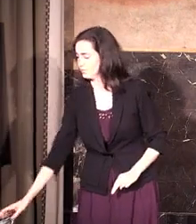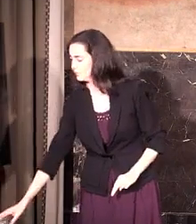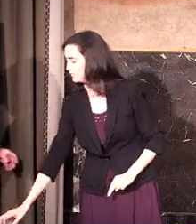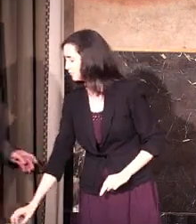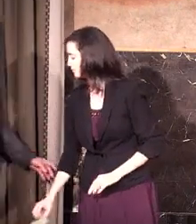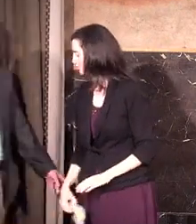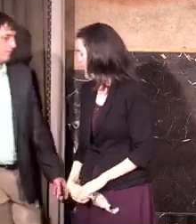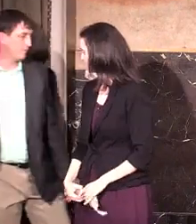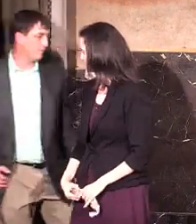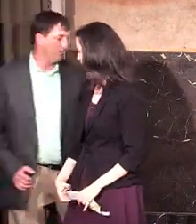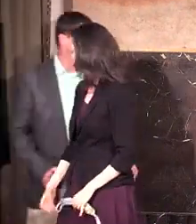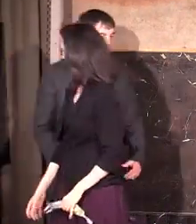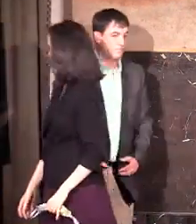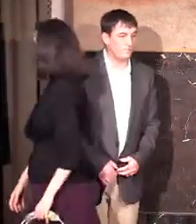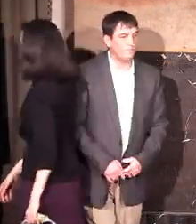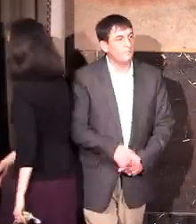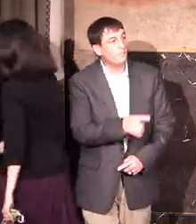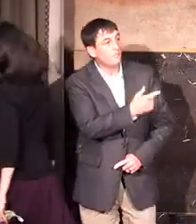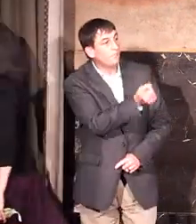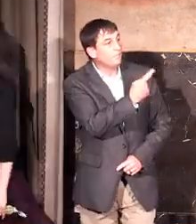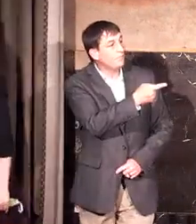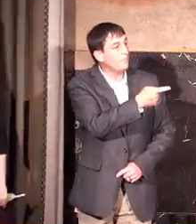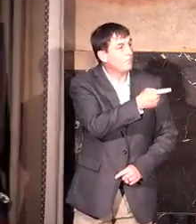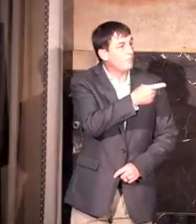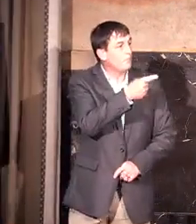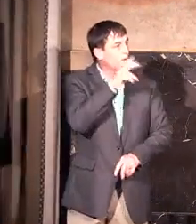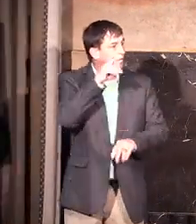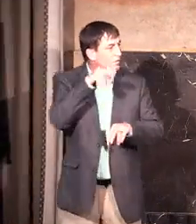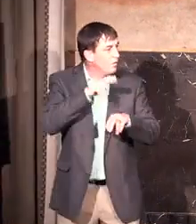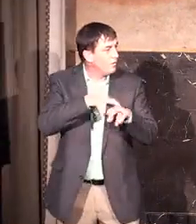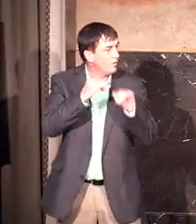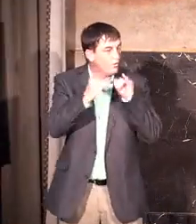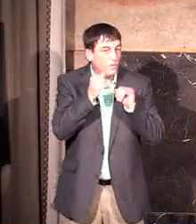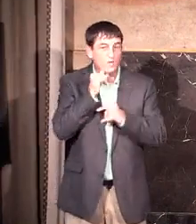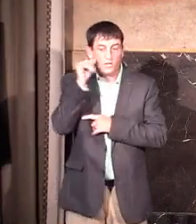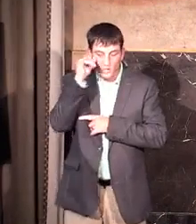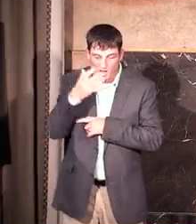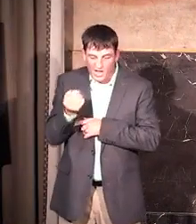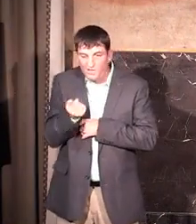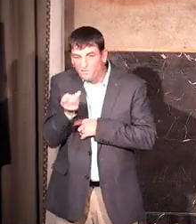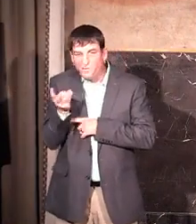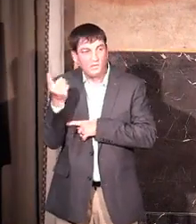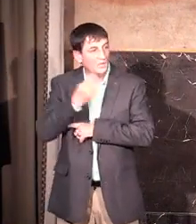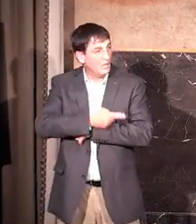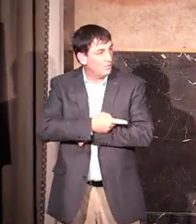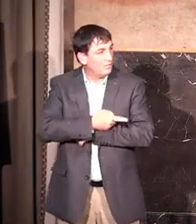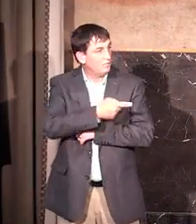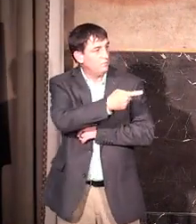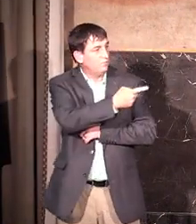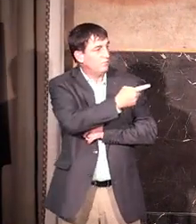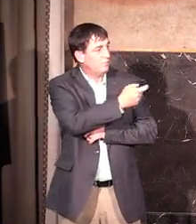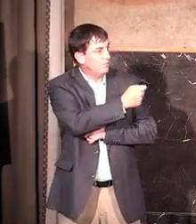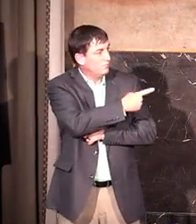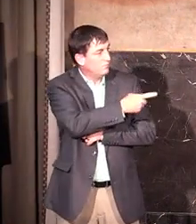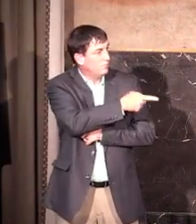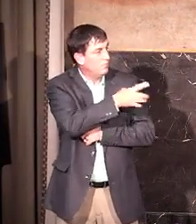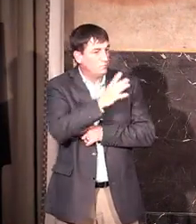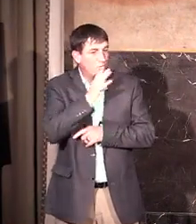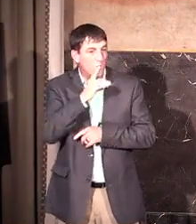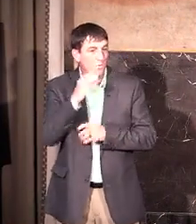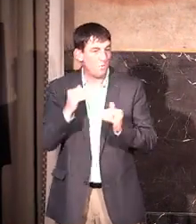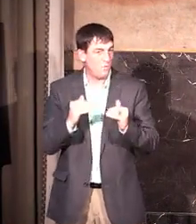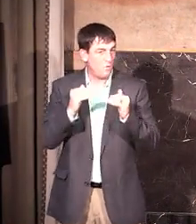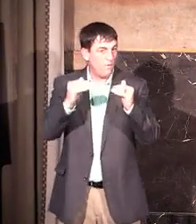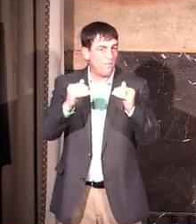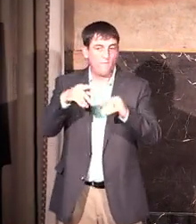sir. Governor, in some national interviews yesterday and then just in the last several days, you've talked a lot about moving to phase 1 possibly